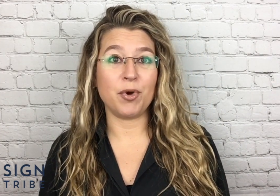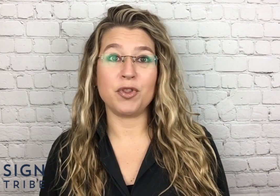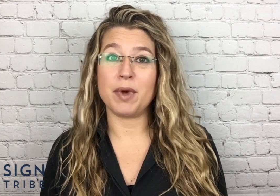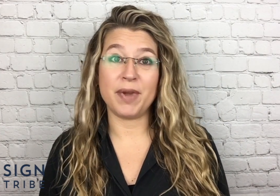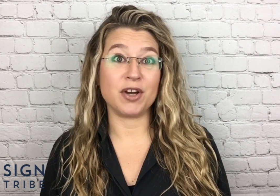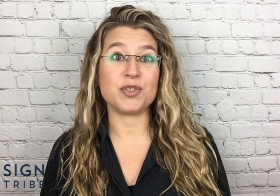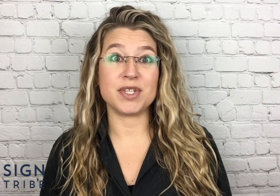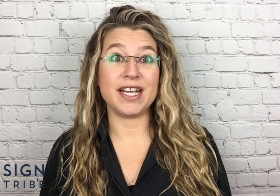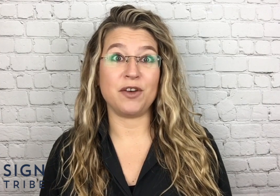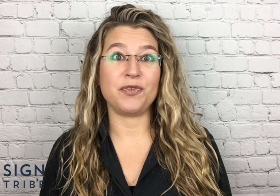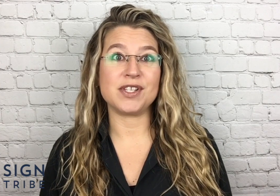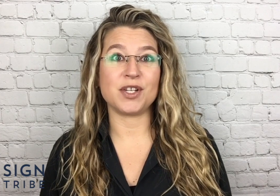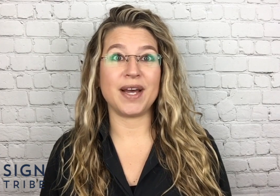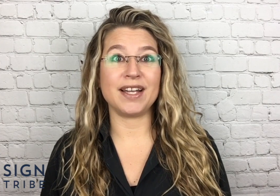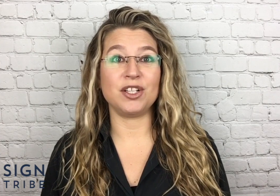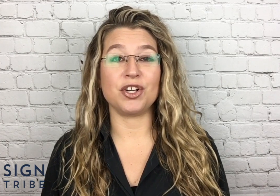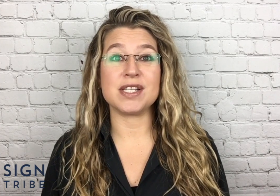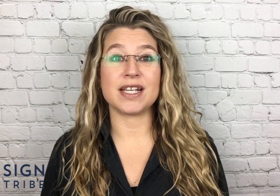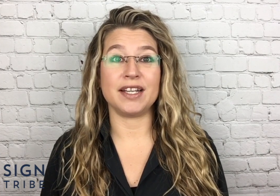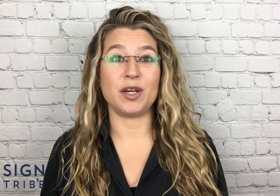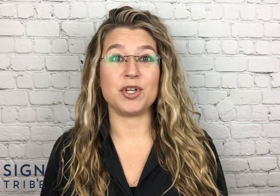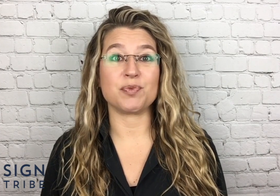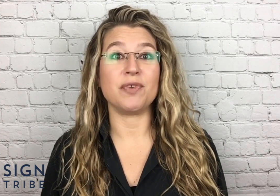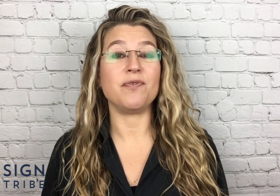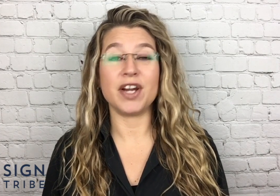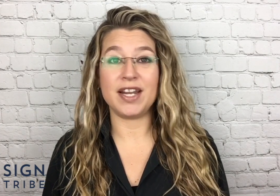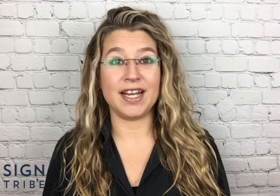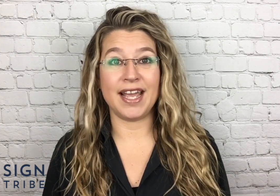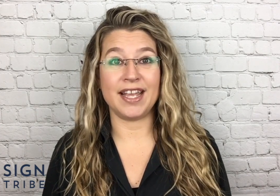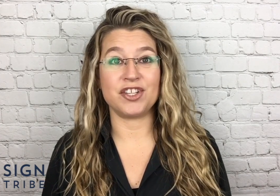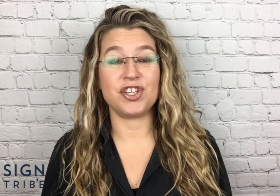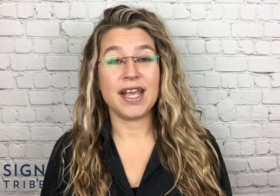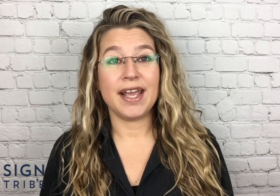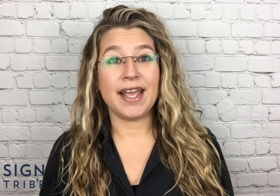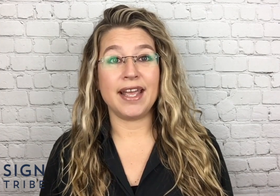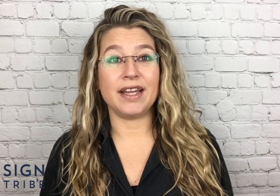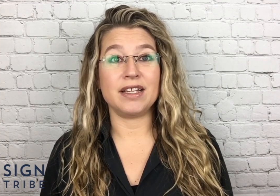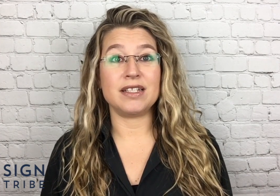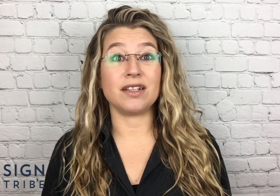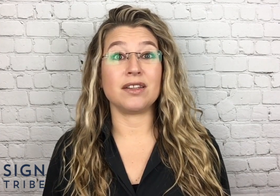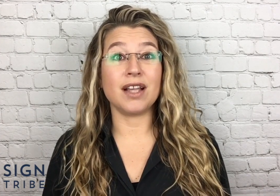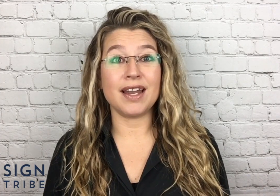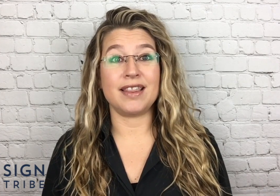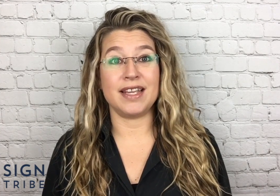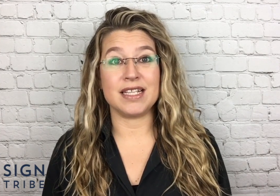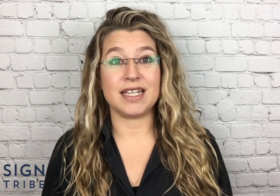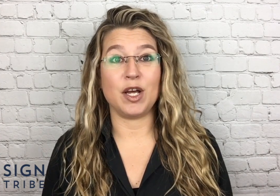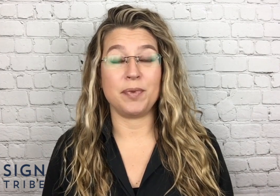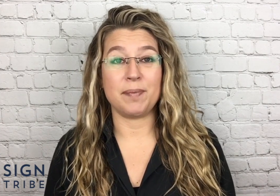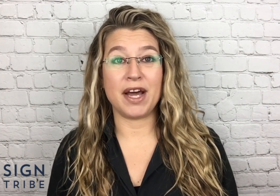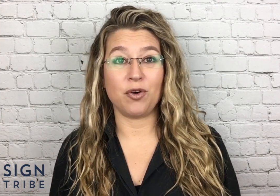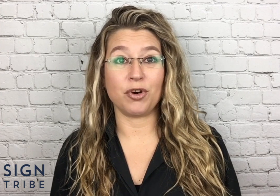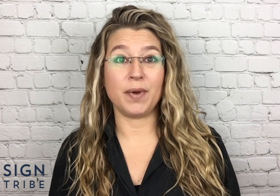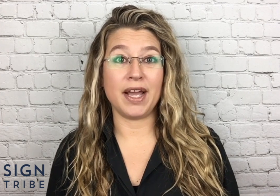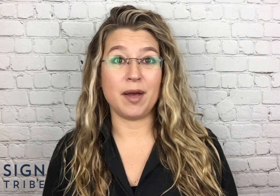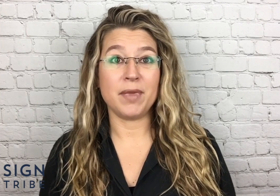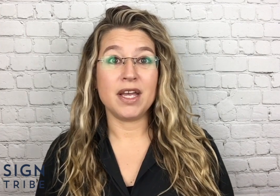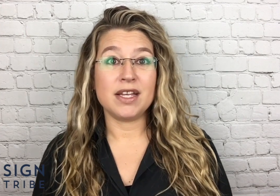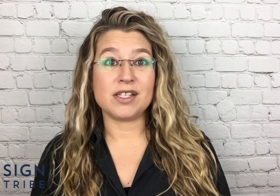my parents were deaf, so I had to learn sign language from a very young age and did a lot of things to help them out growing up.